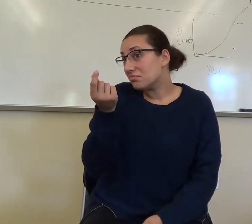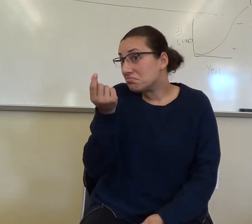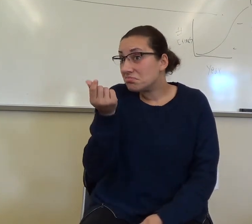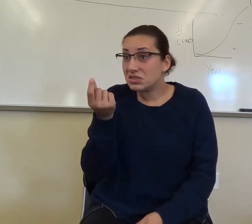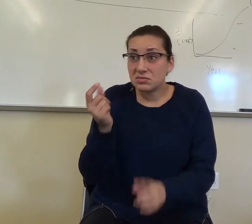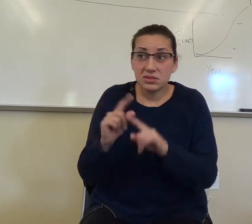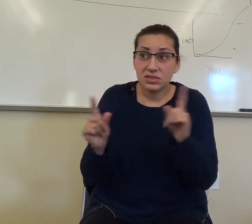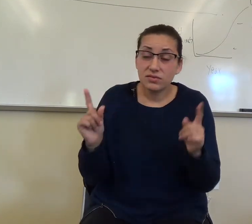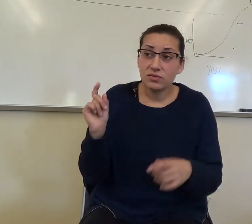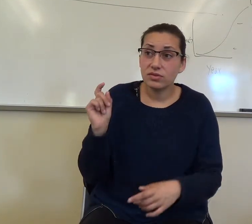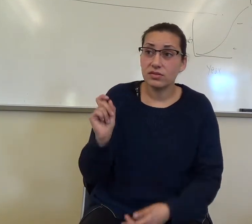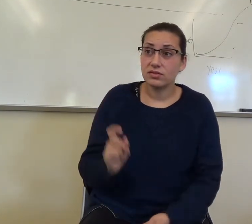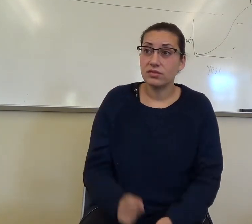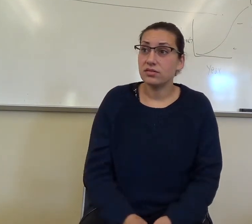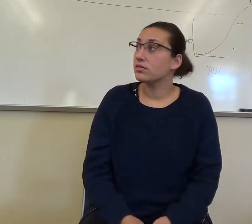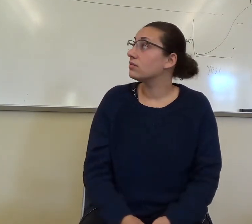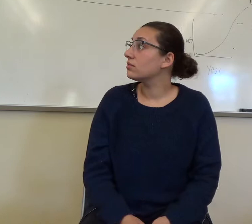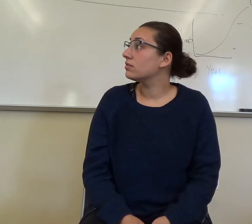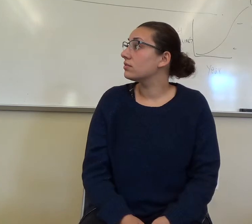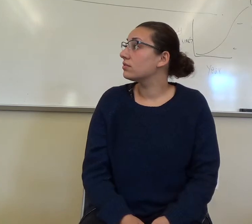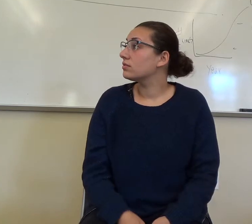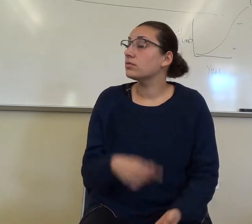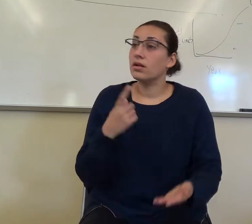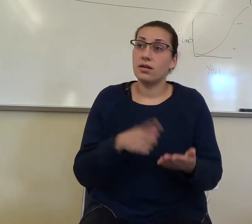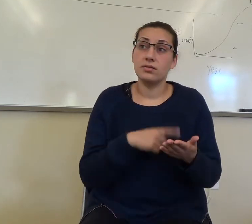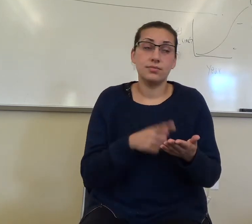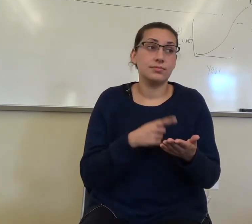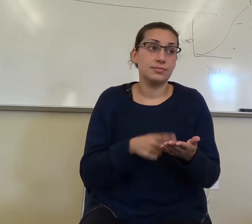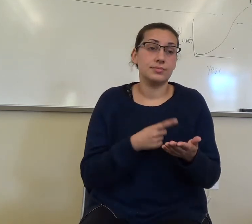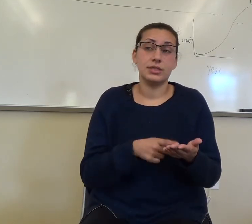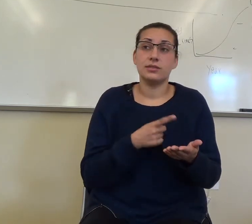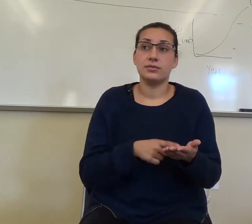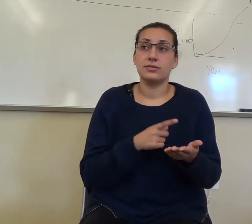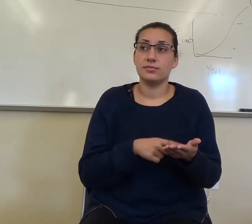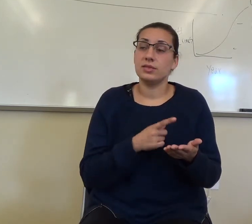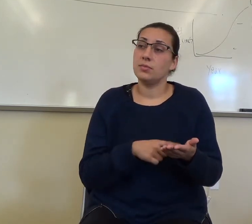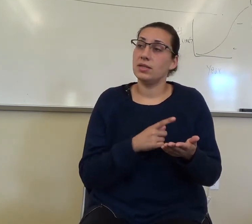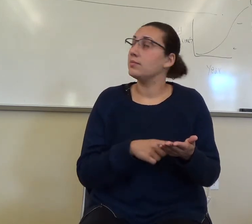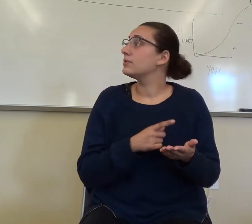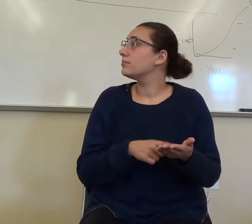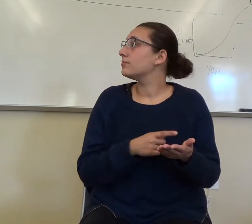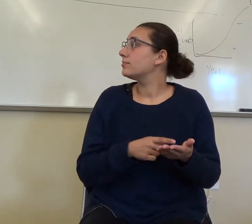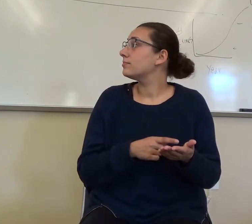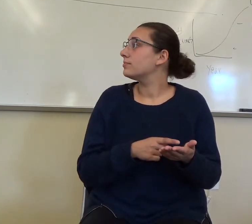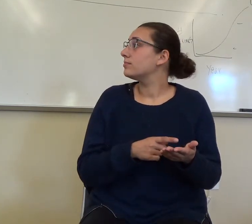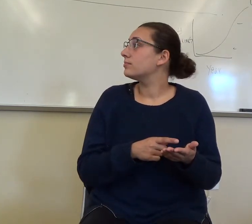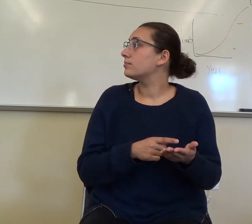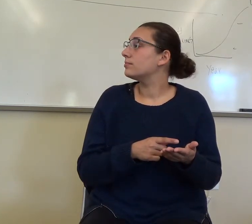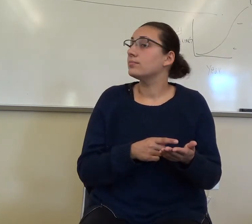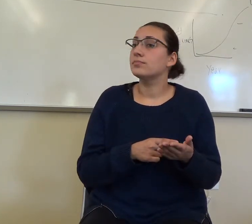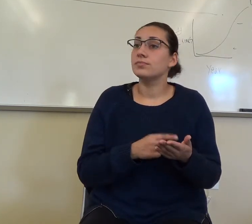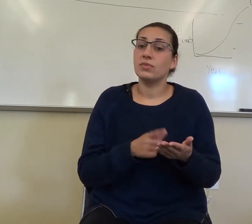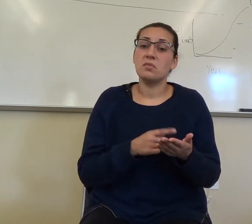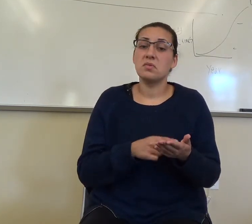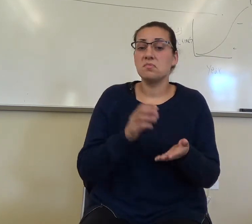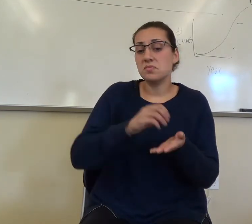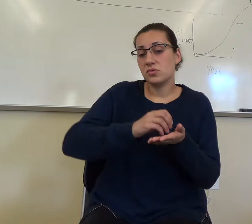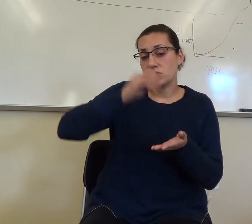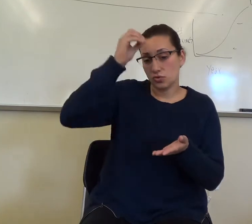and here's the thing about this. Sometimes in some of these, sometimes a student will say, but